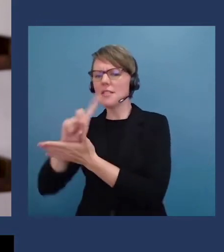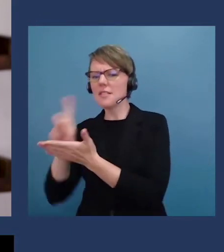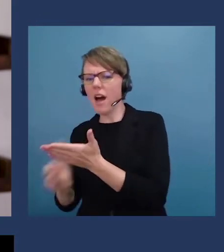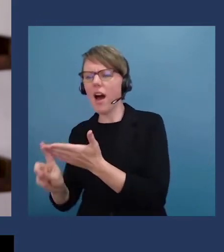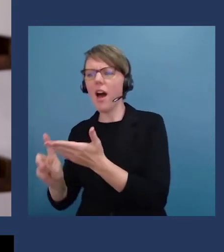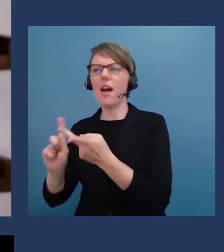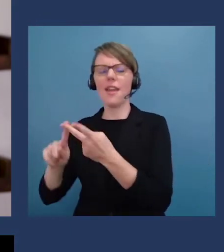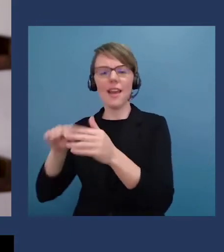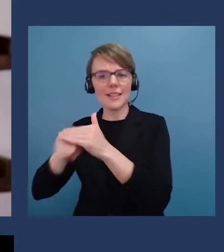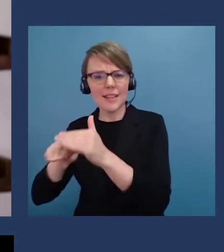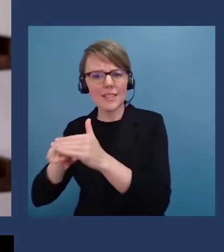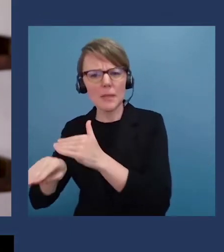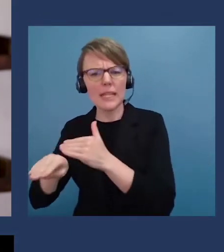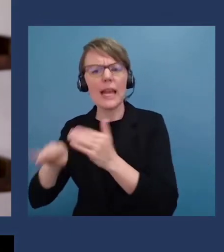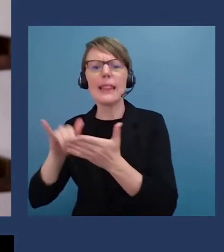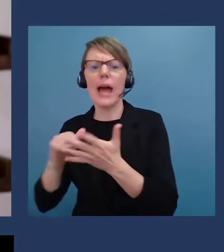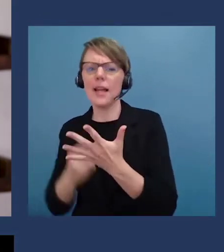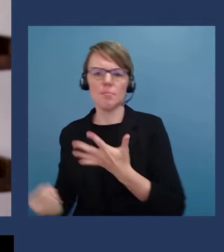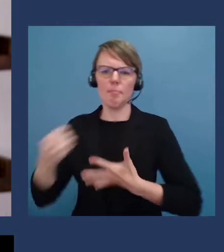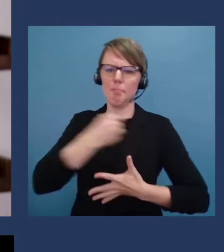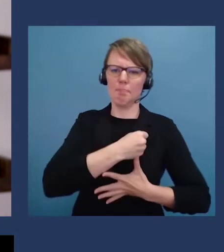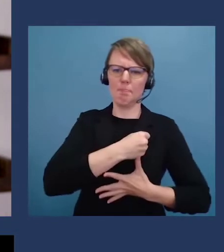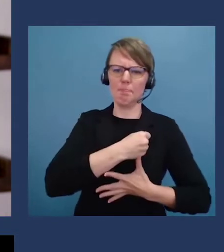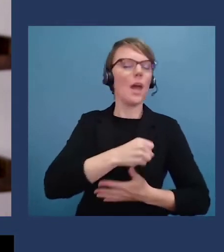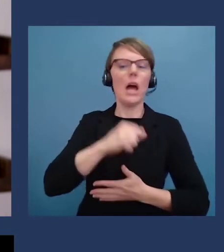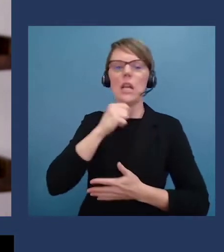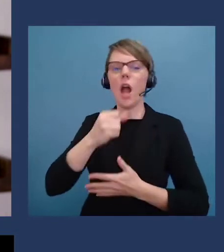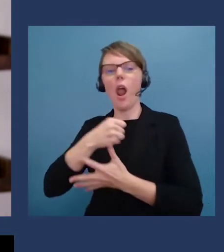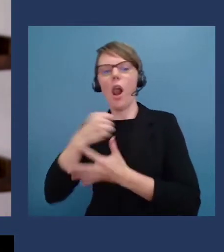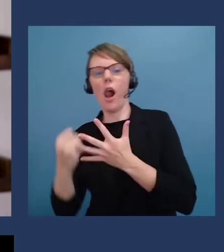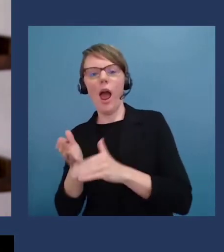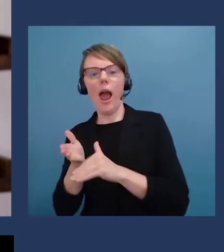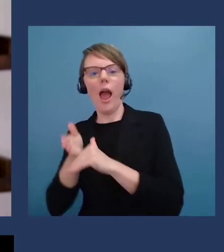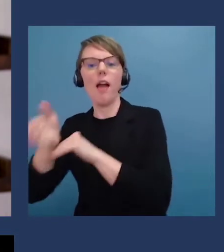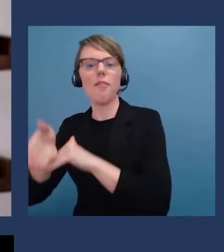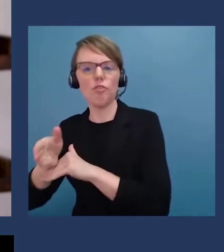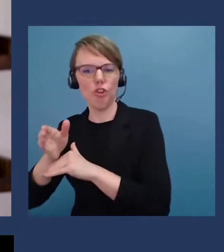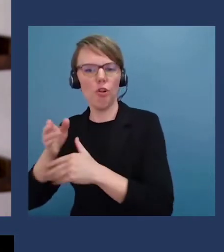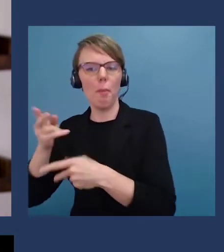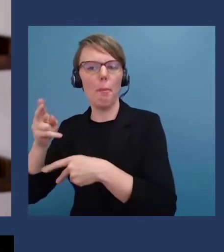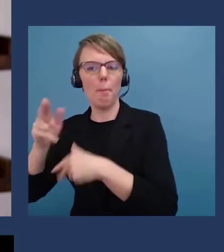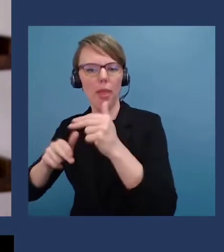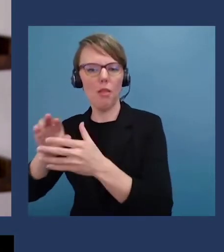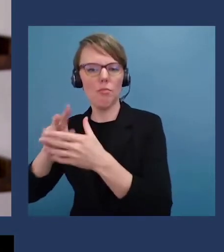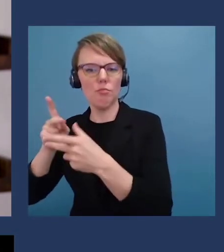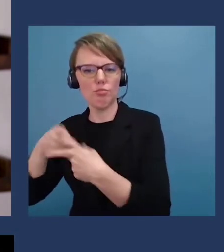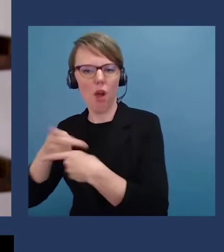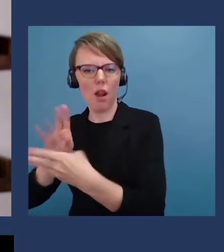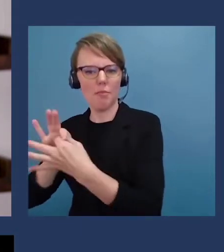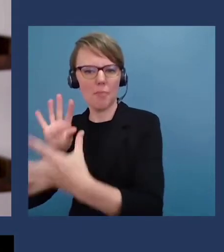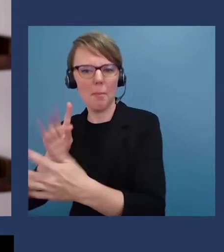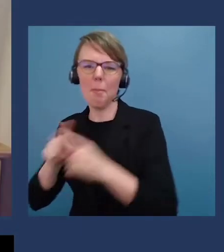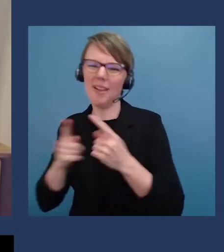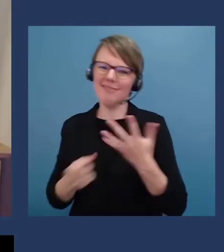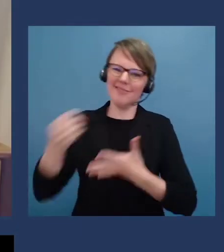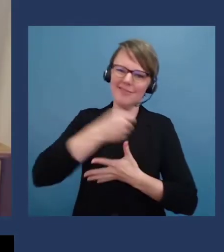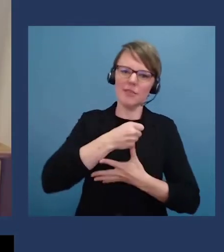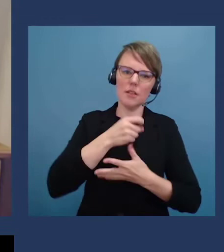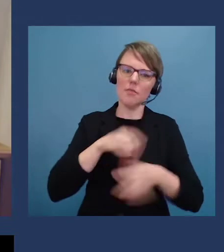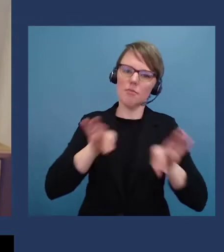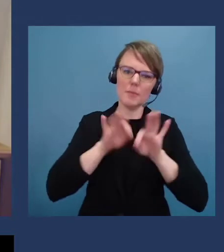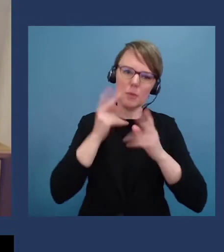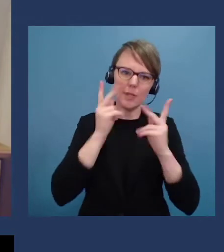saying, what is a way for him with ALS to be able to communicate? And that led to what is eye gaze technology now in